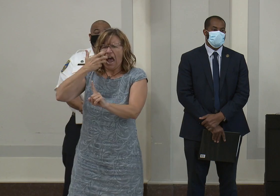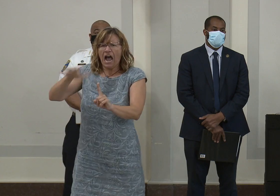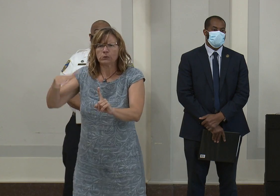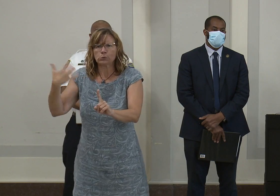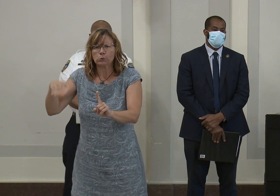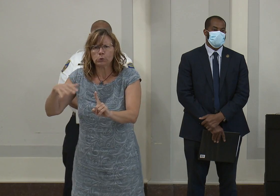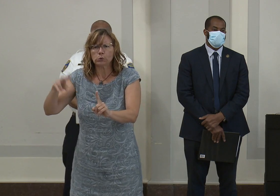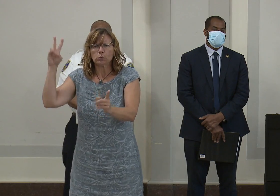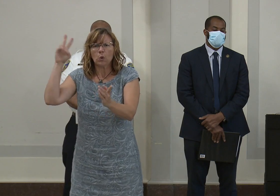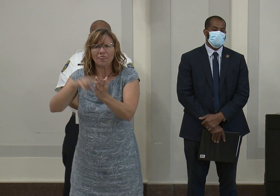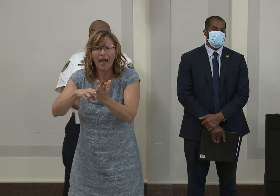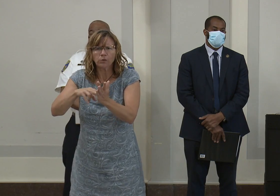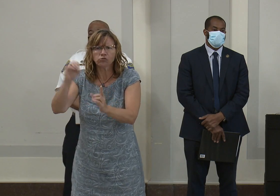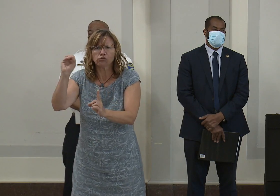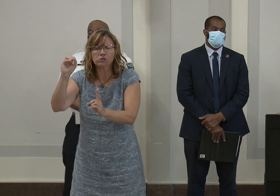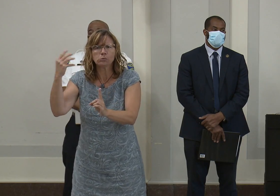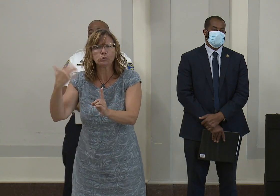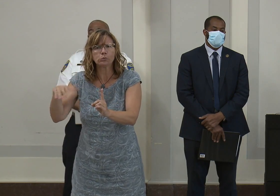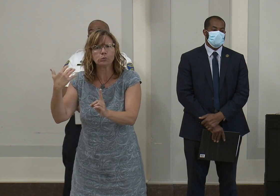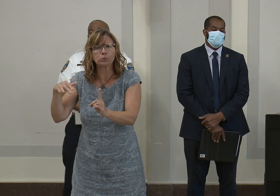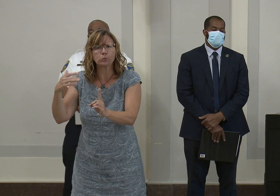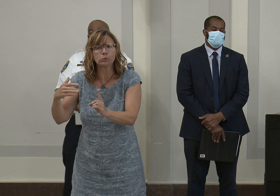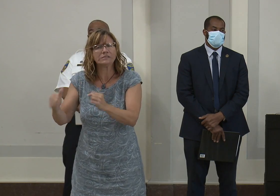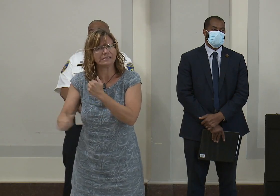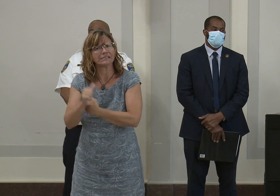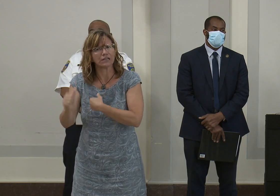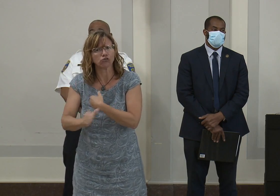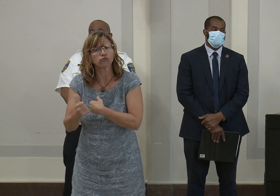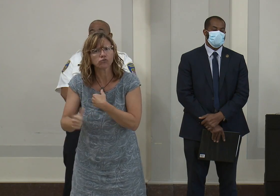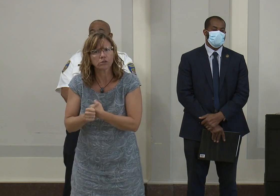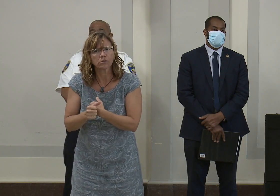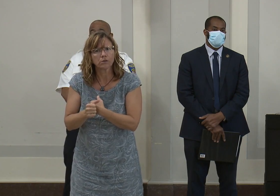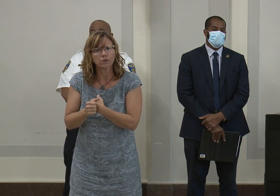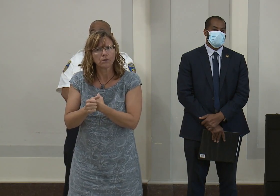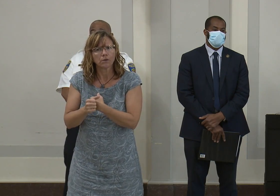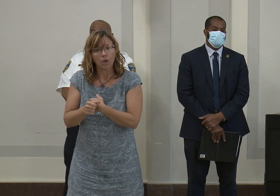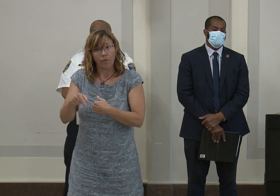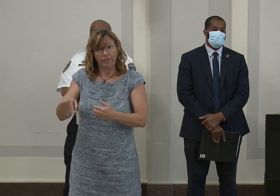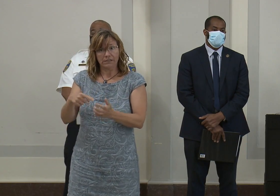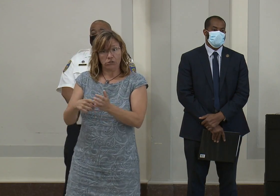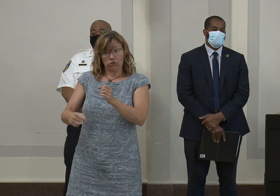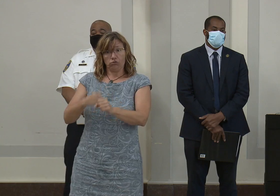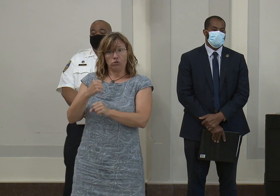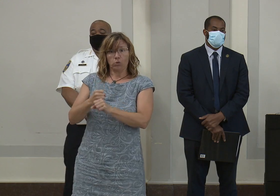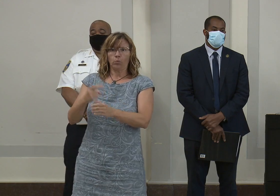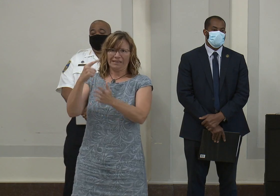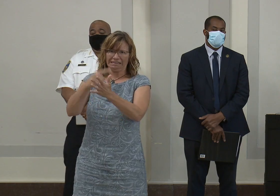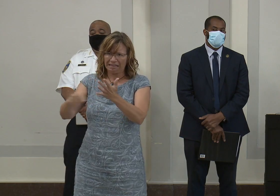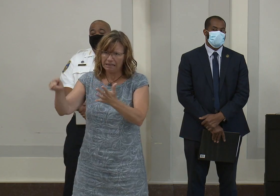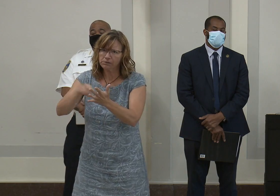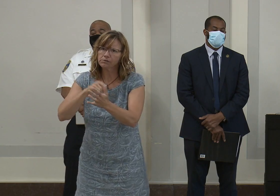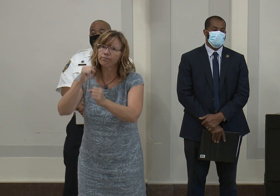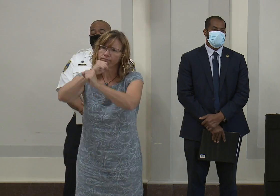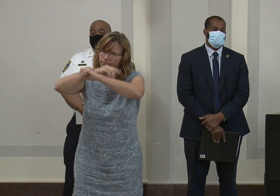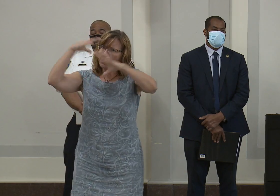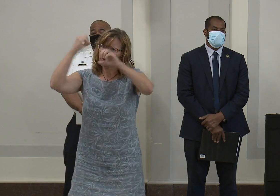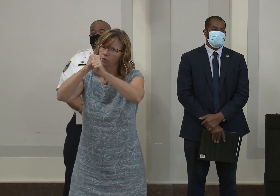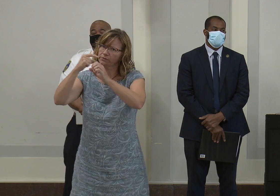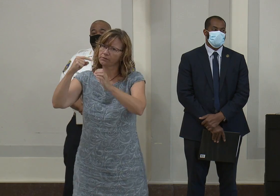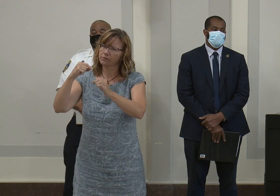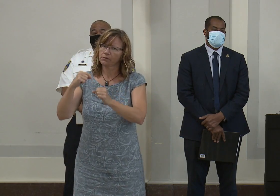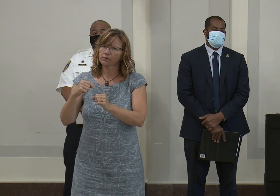in Baltimore, we strongly urge and consider safe alternatives for the enjoyment of the